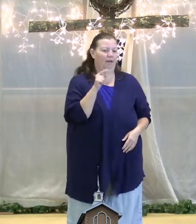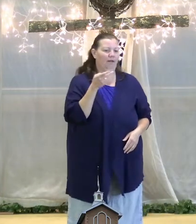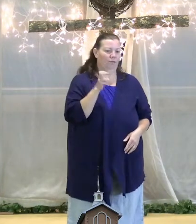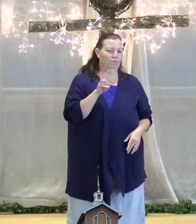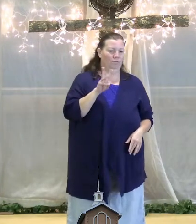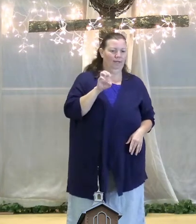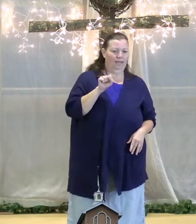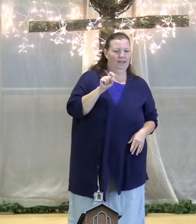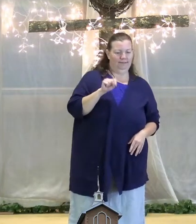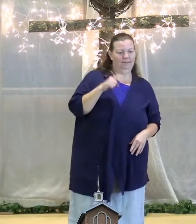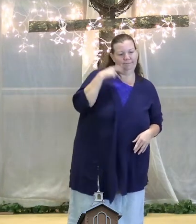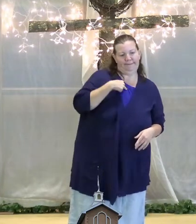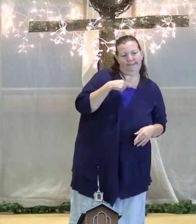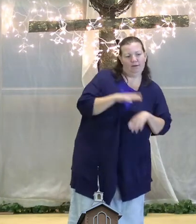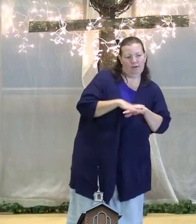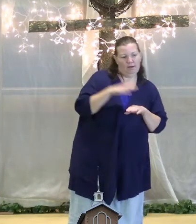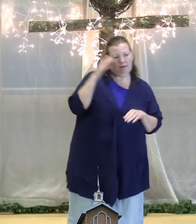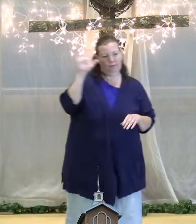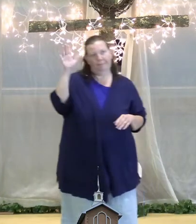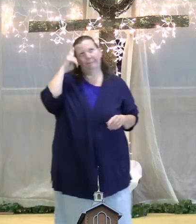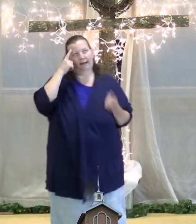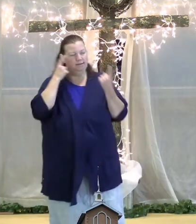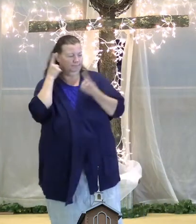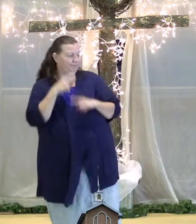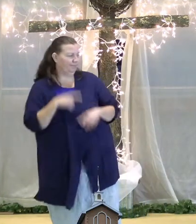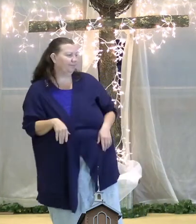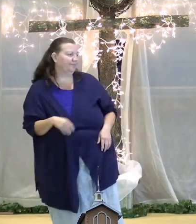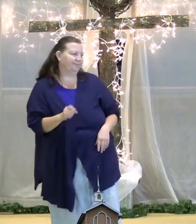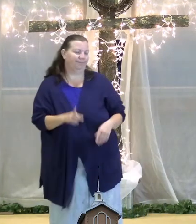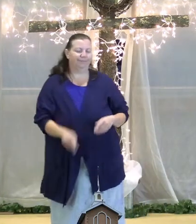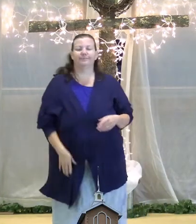This is the same song by Matthew West, with Me on Your Mind. Amen.